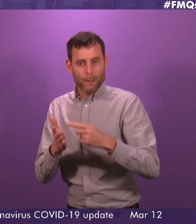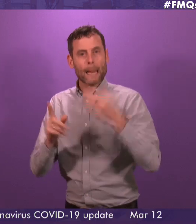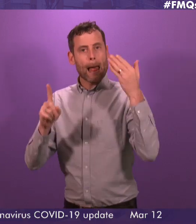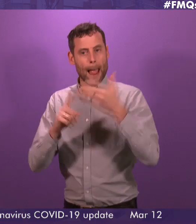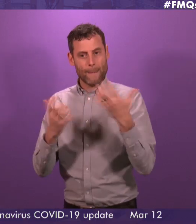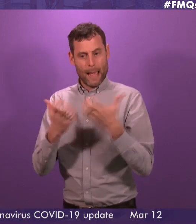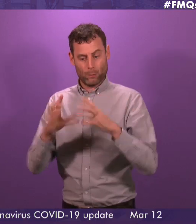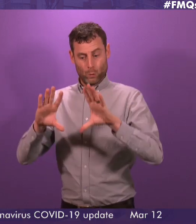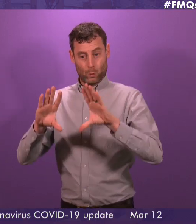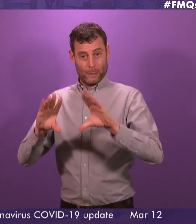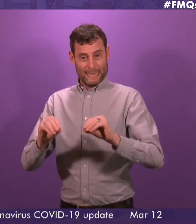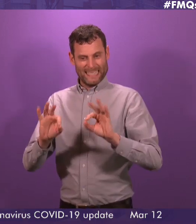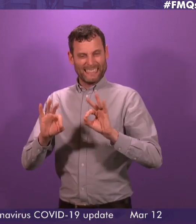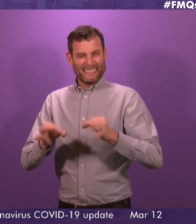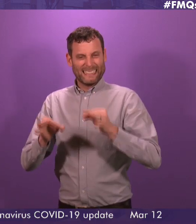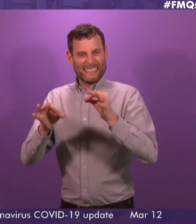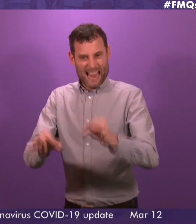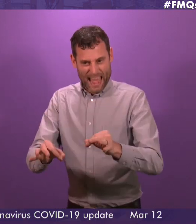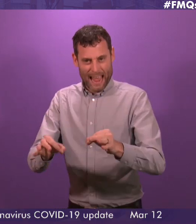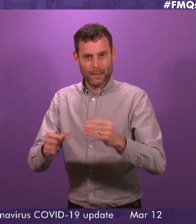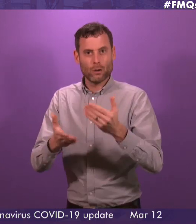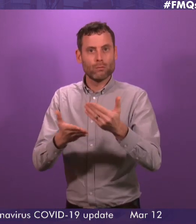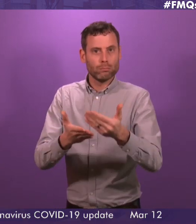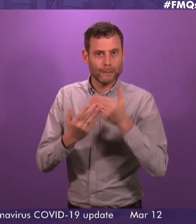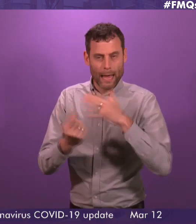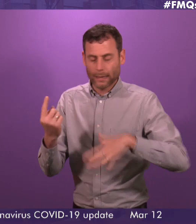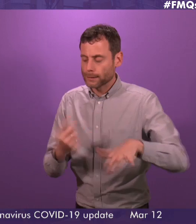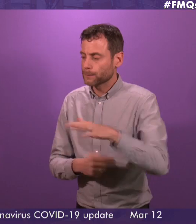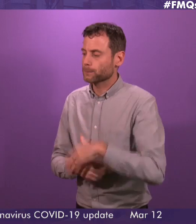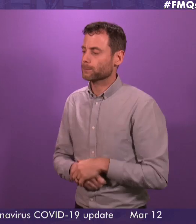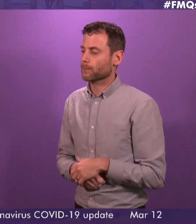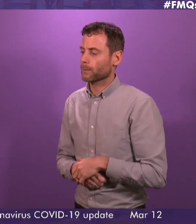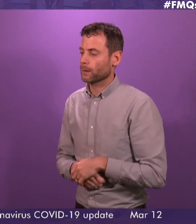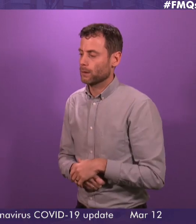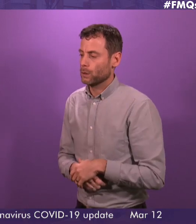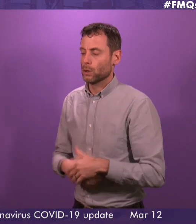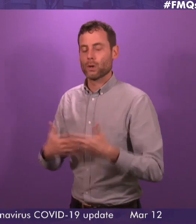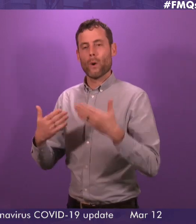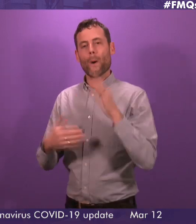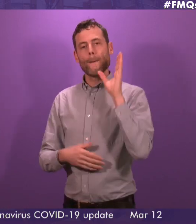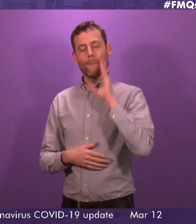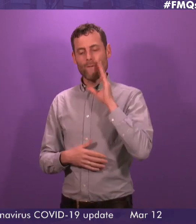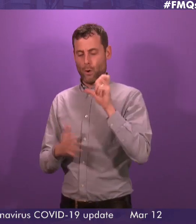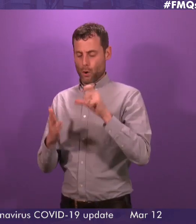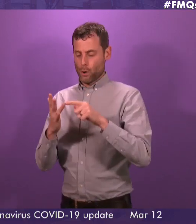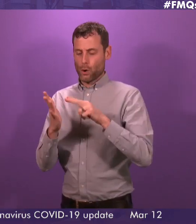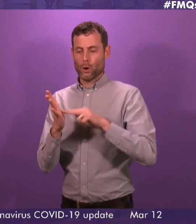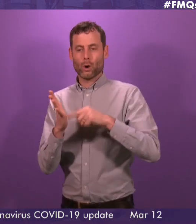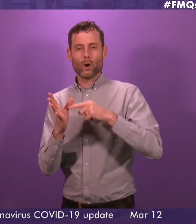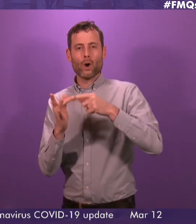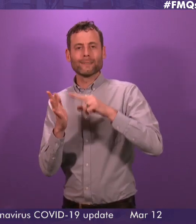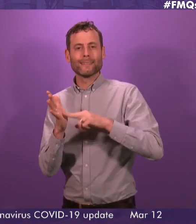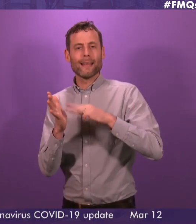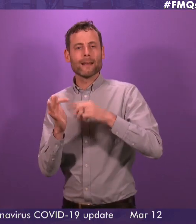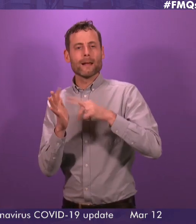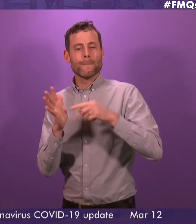very final thing I'll say, Presiding Officer, before I take further questions is, although we have moved out of the containment phase into